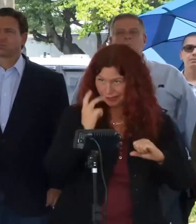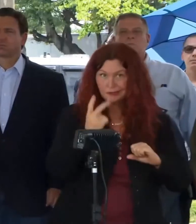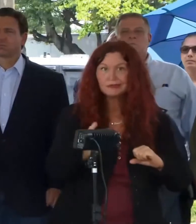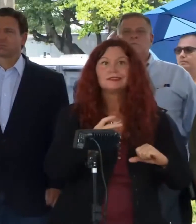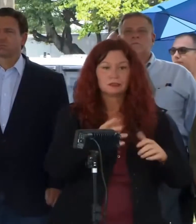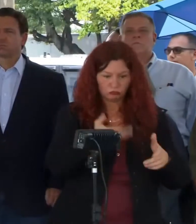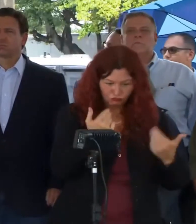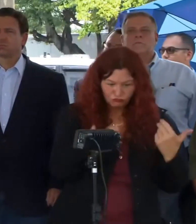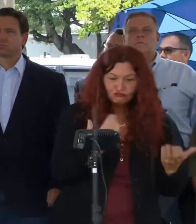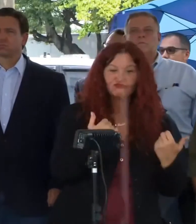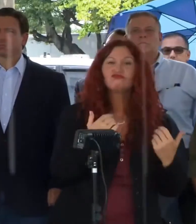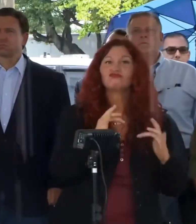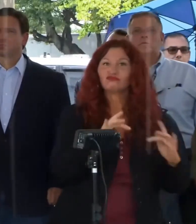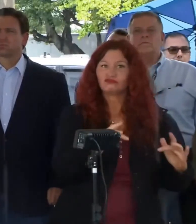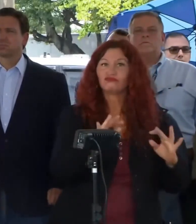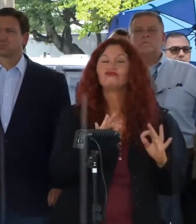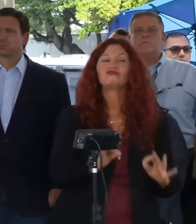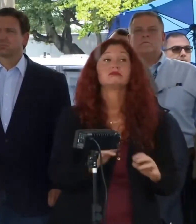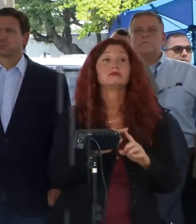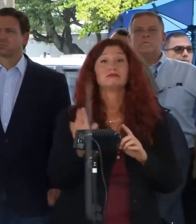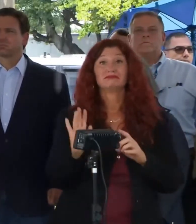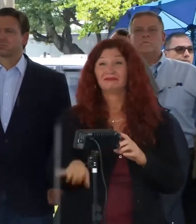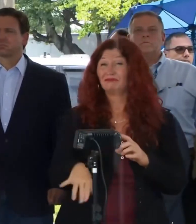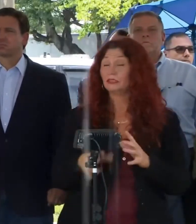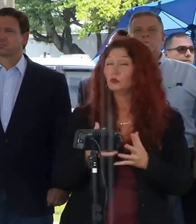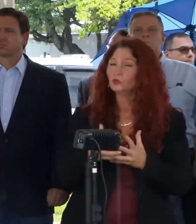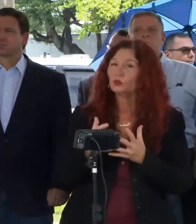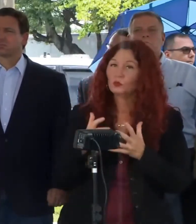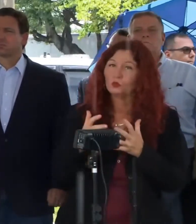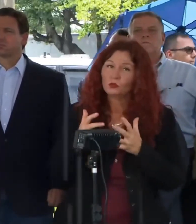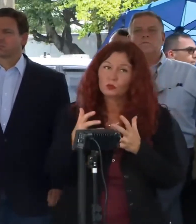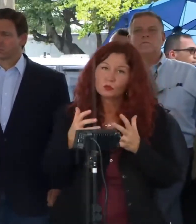site, there is an overwhelming amount